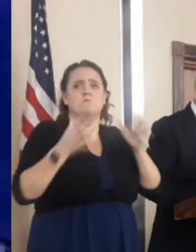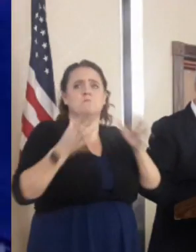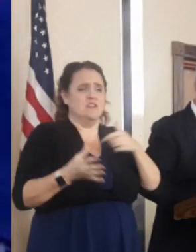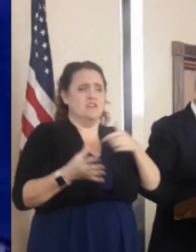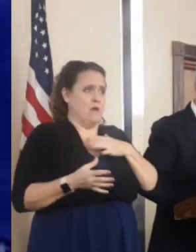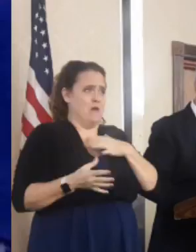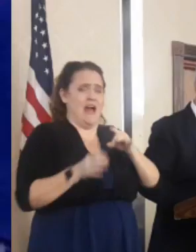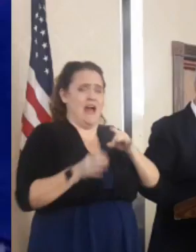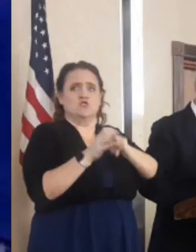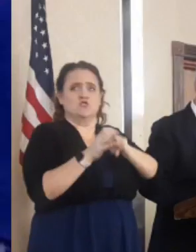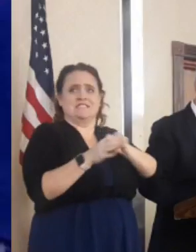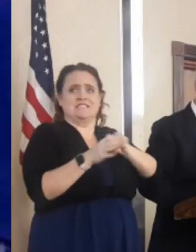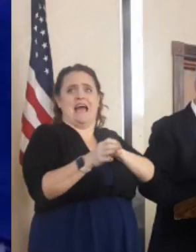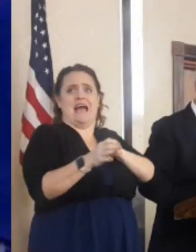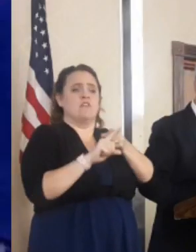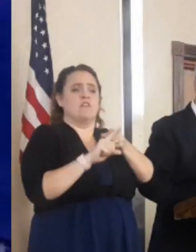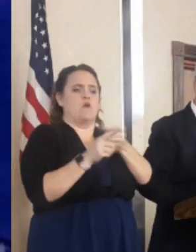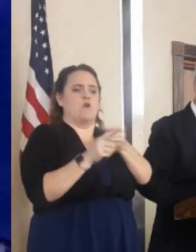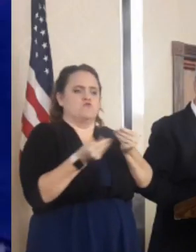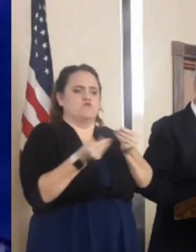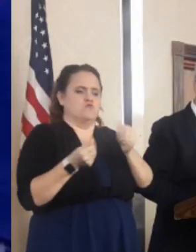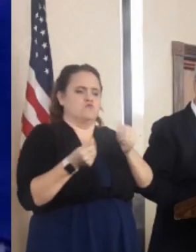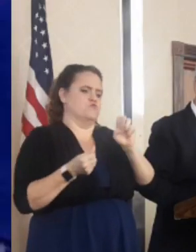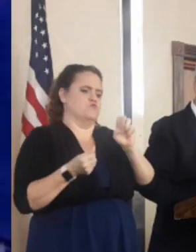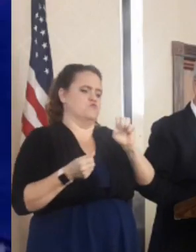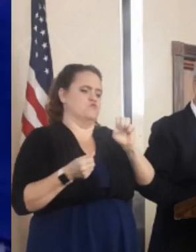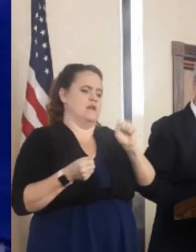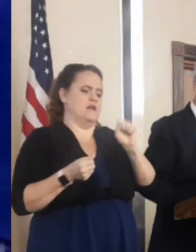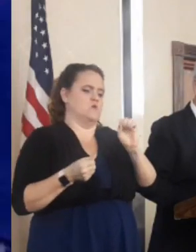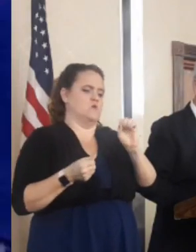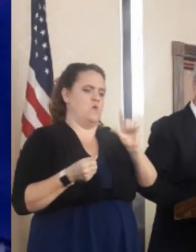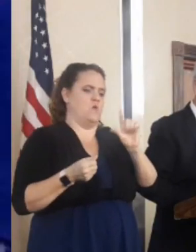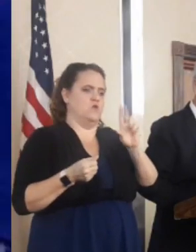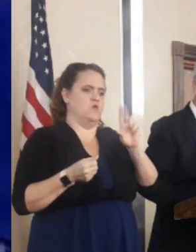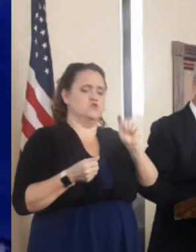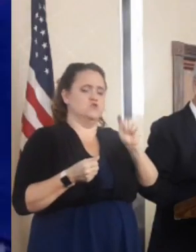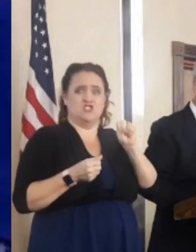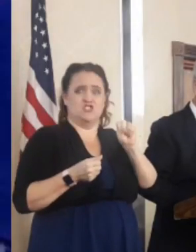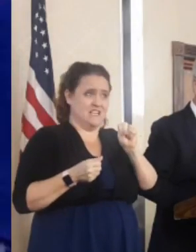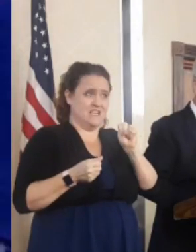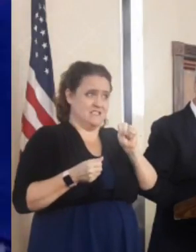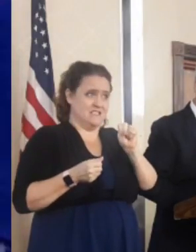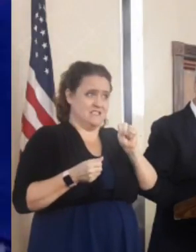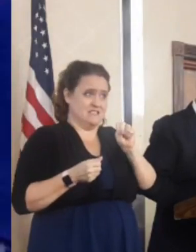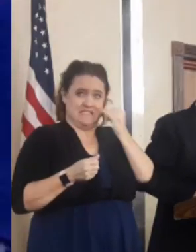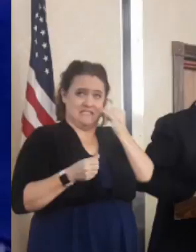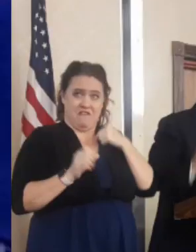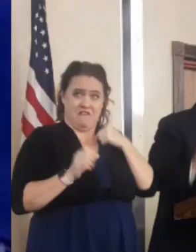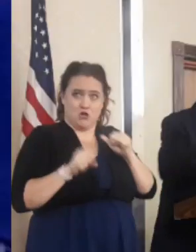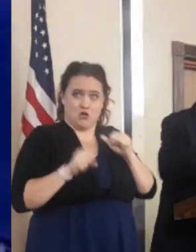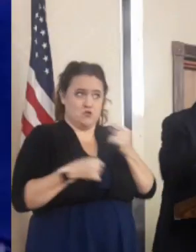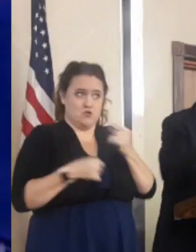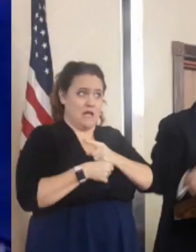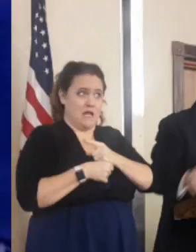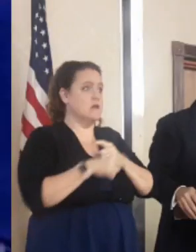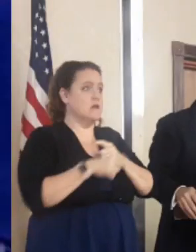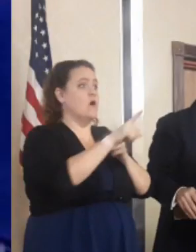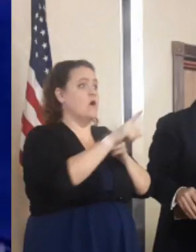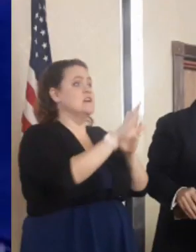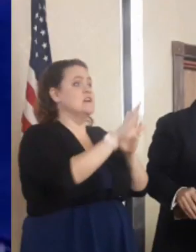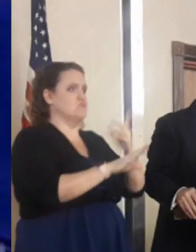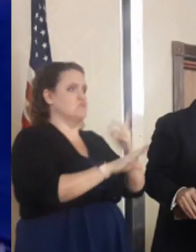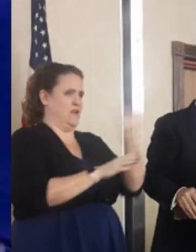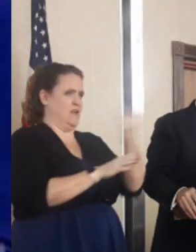from resolutions, although I hate to, but I will resign if that's possible today. That's great. You and I had already had